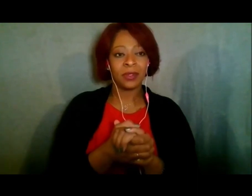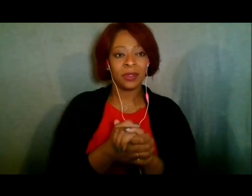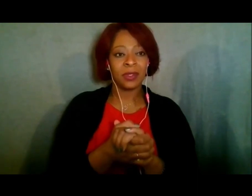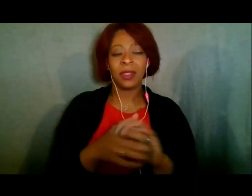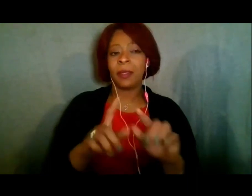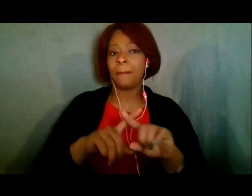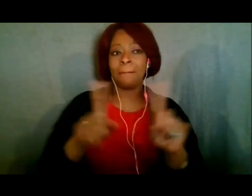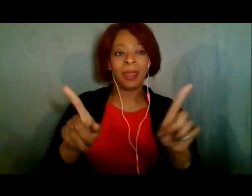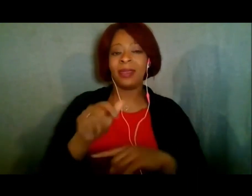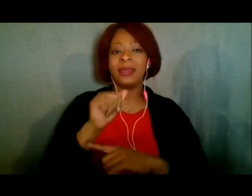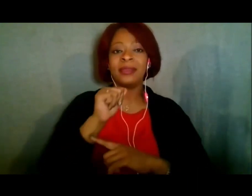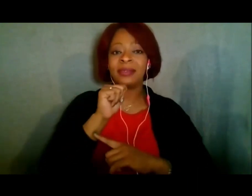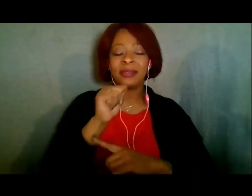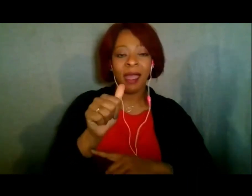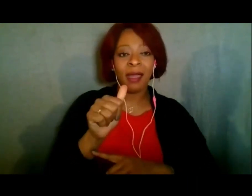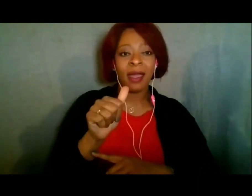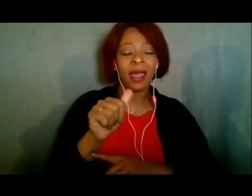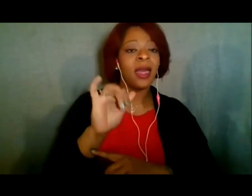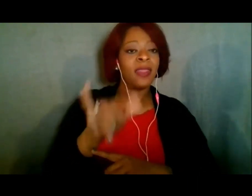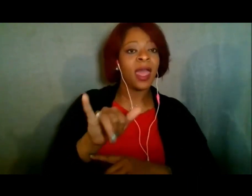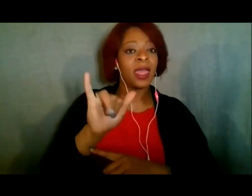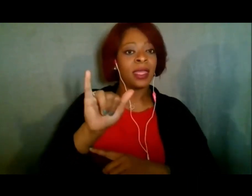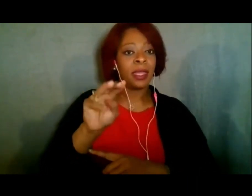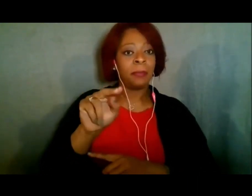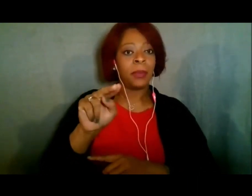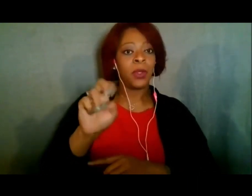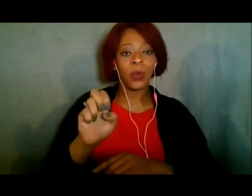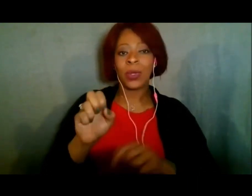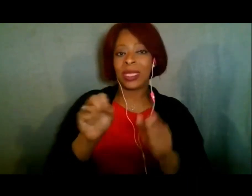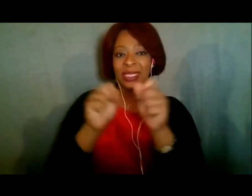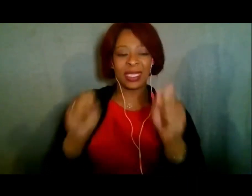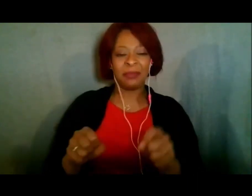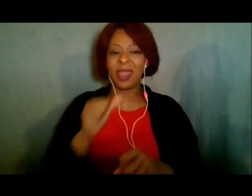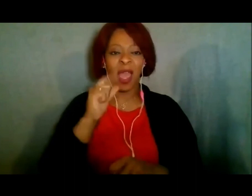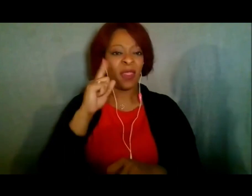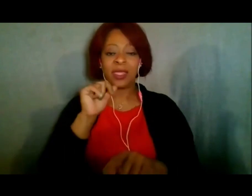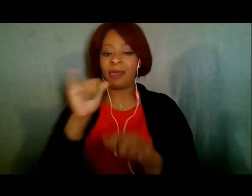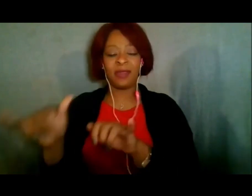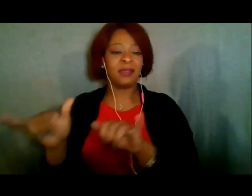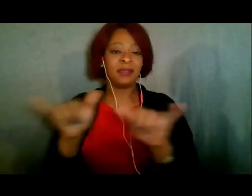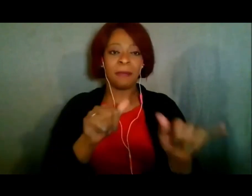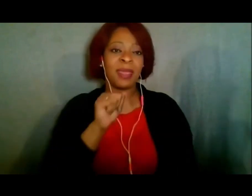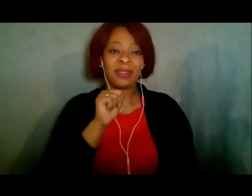But it's not, and the immune system does not think of them as the same.